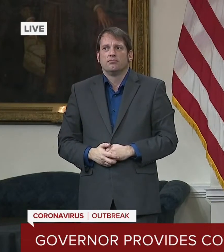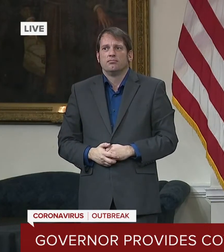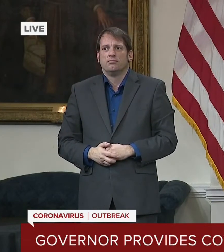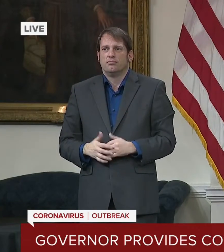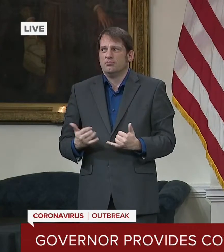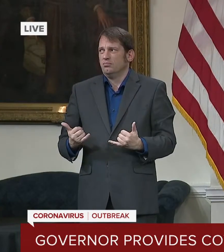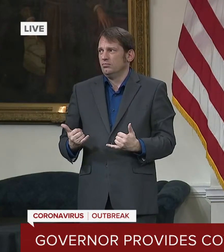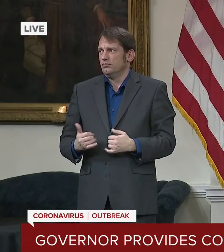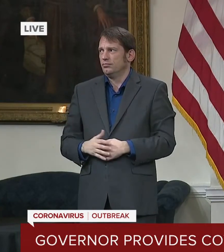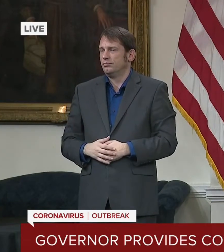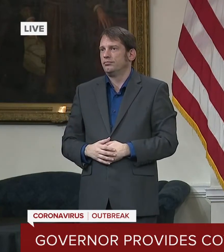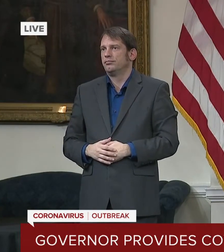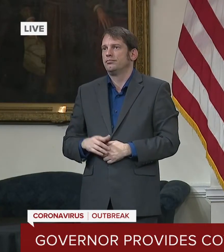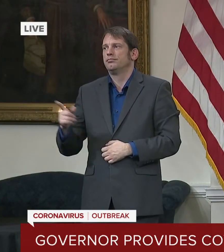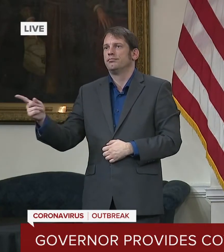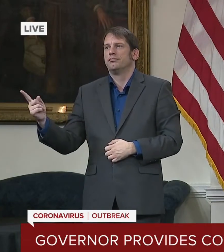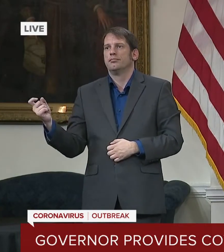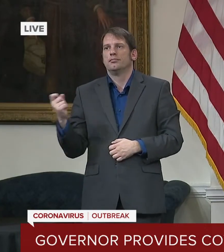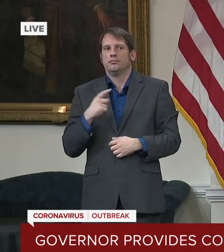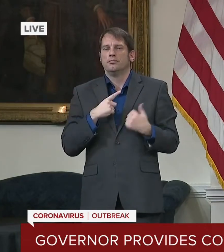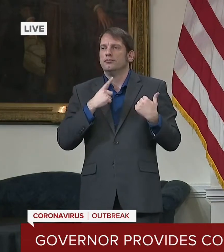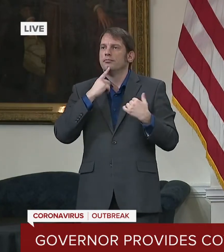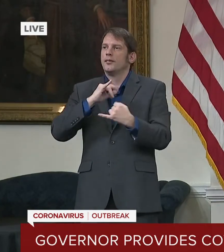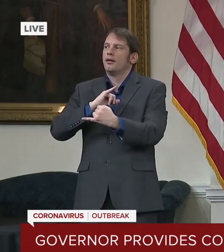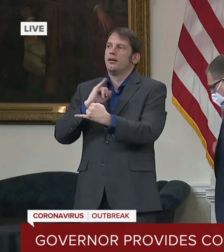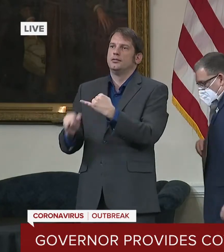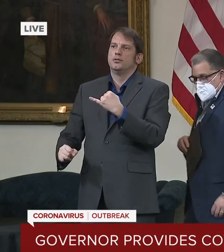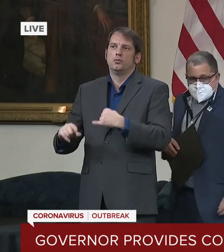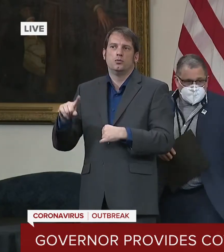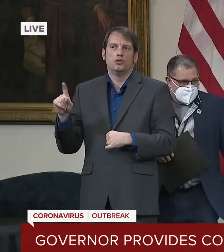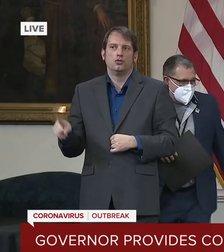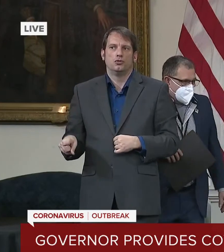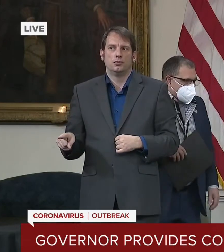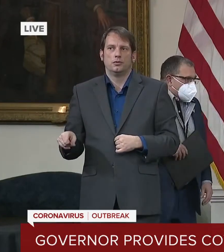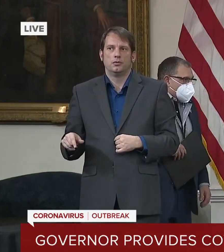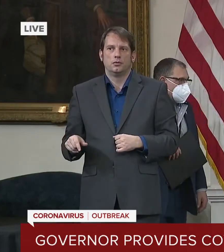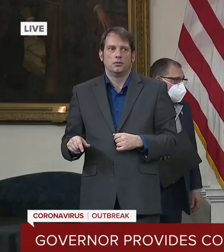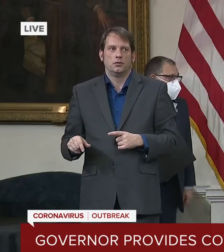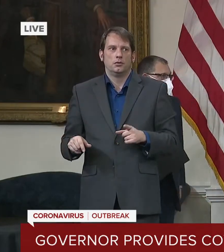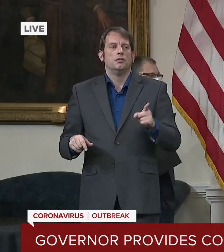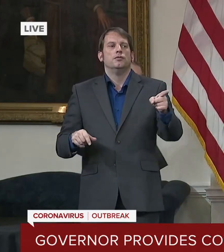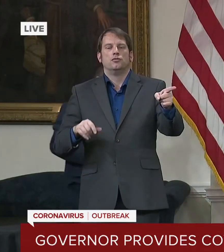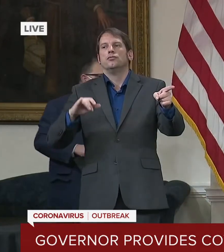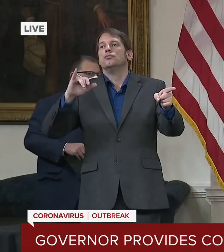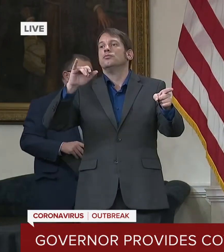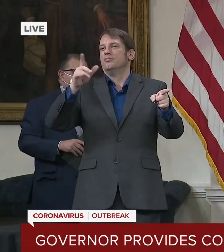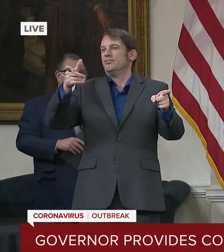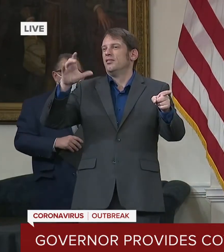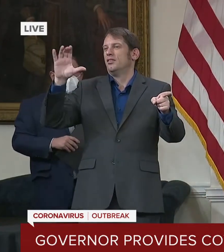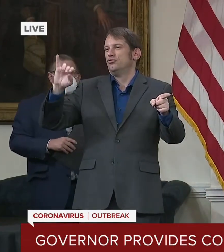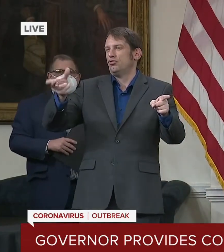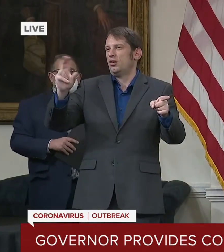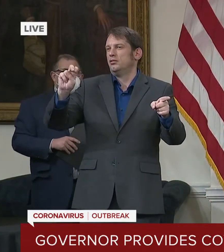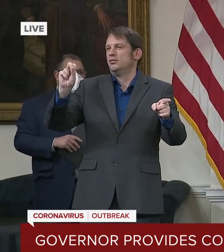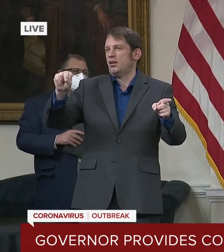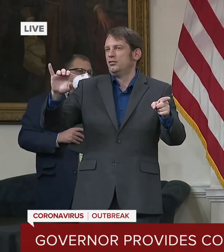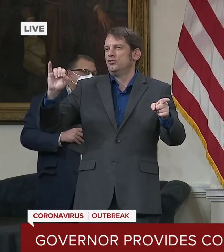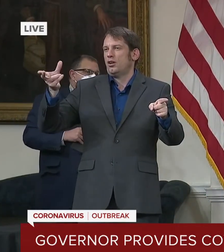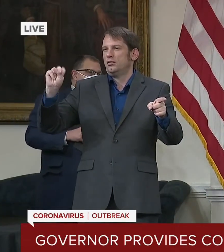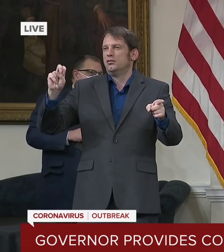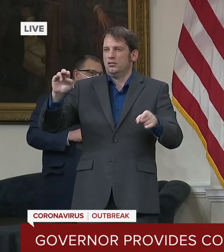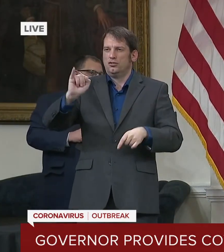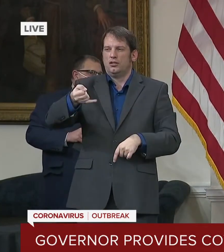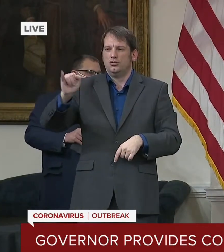speak. Last question. Governor, you talked about the Johnson & Johnson vaccine, about it being produced here in Maryland. Can you explain that a little more about where that'll